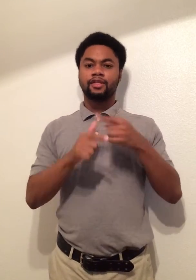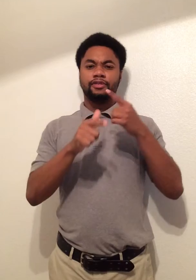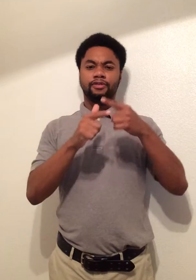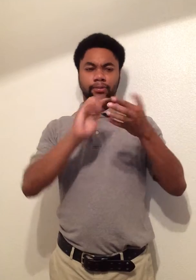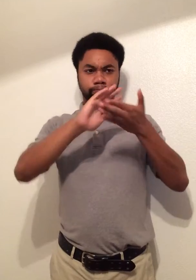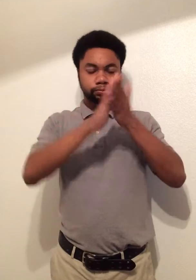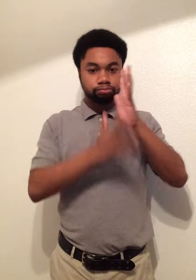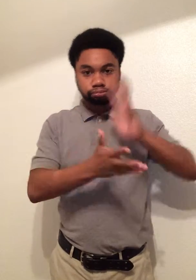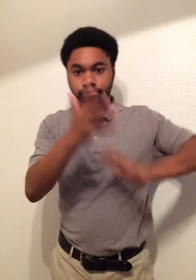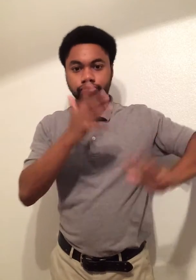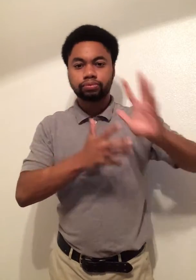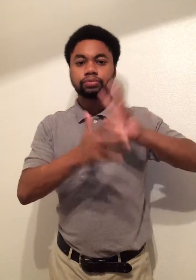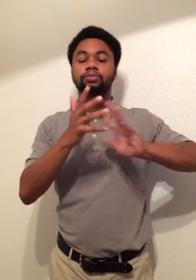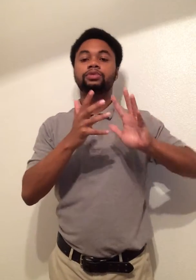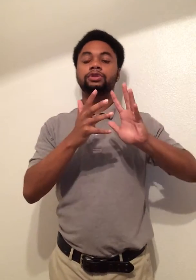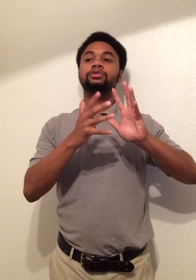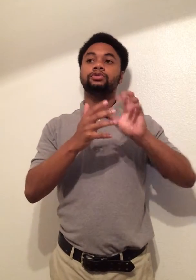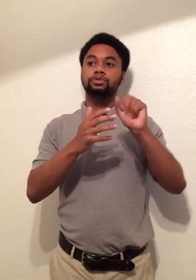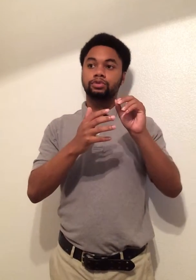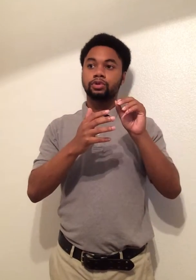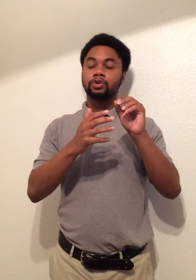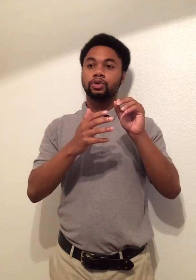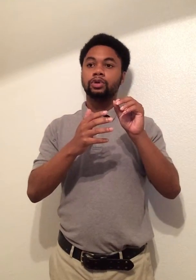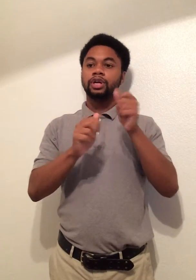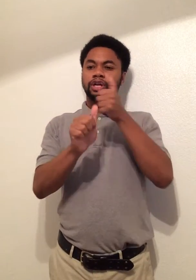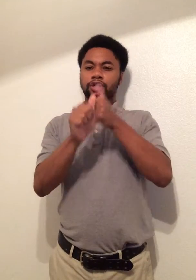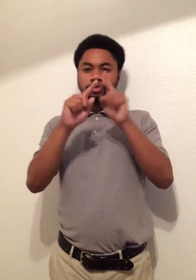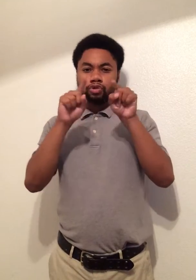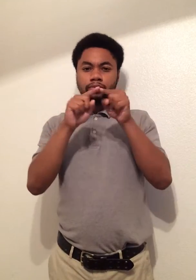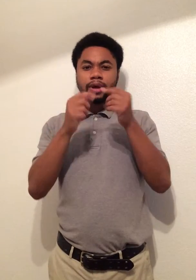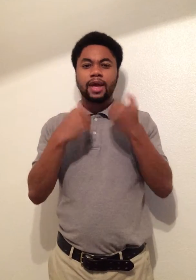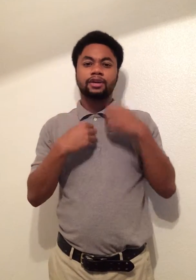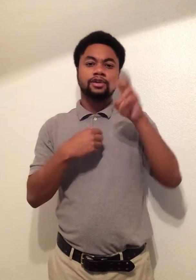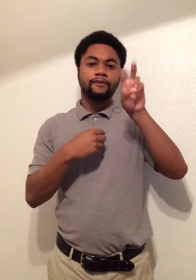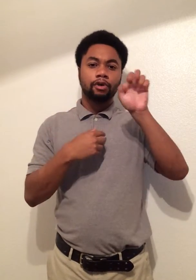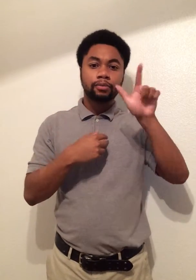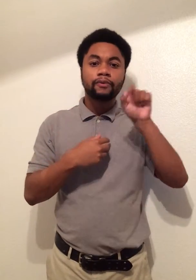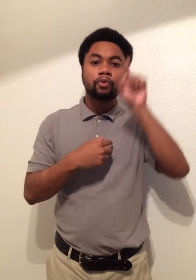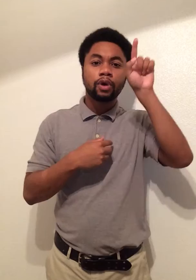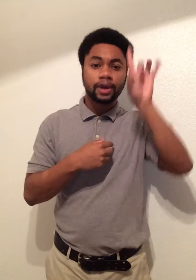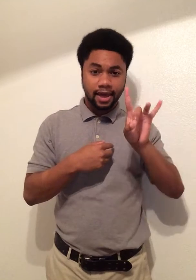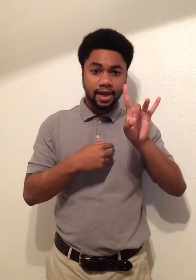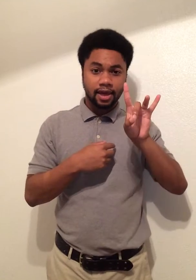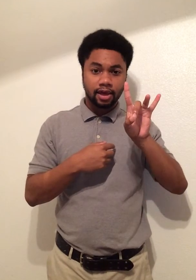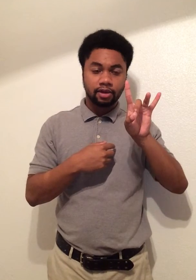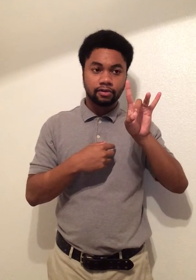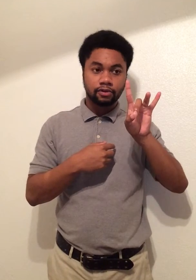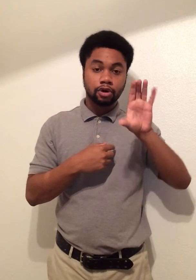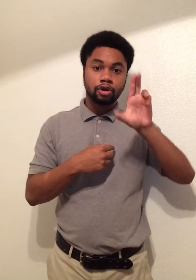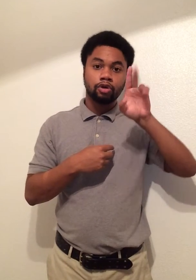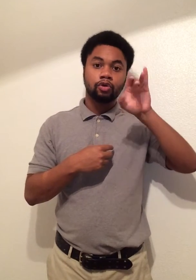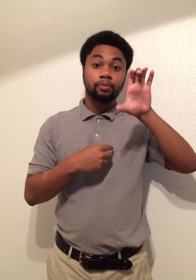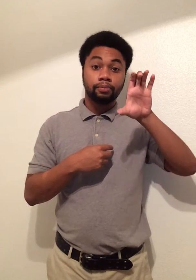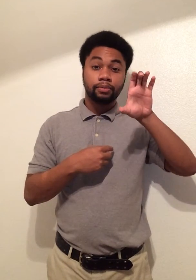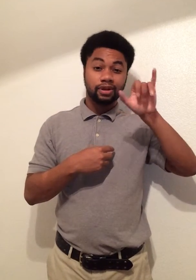a volume of 1/8 cubic inch, what is the volume of the rectangular prism? Here's the rectangular